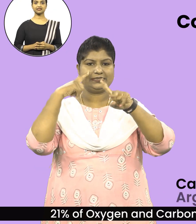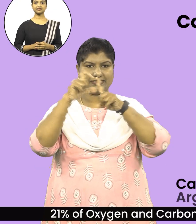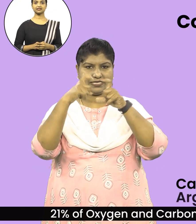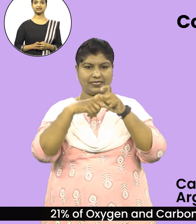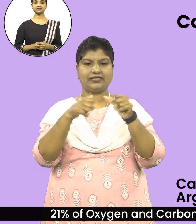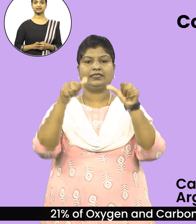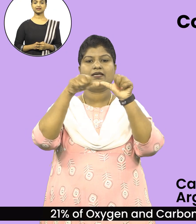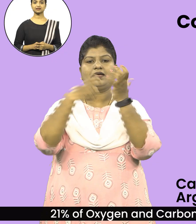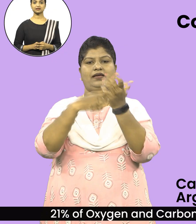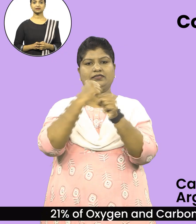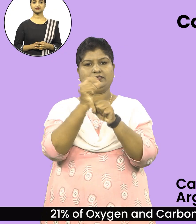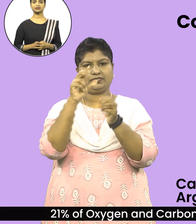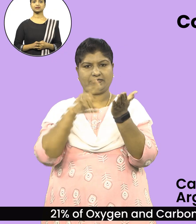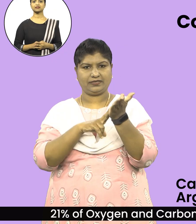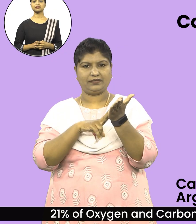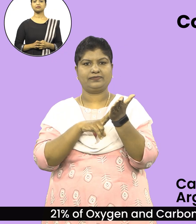argon,